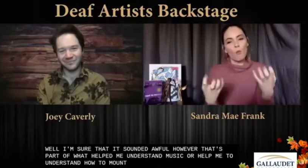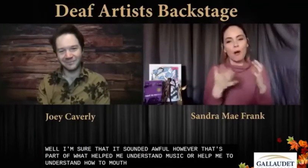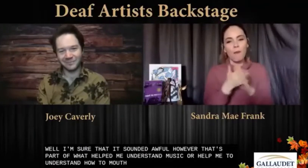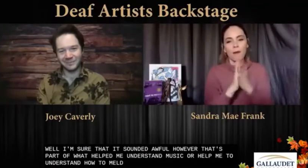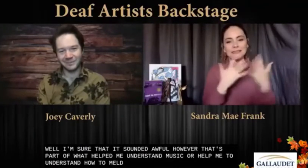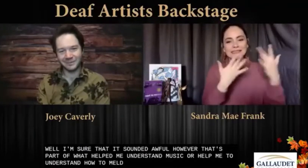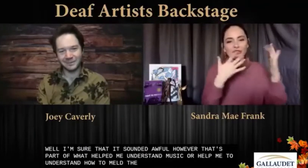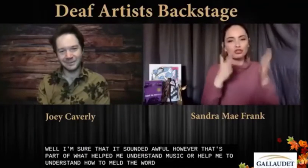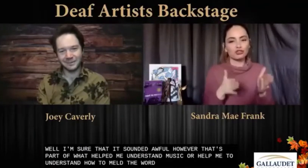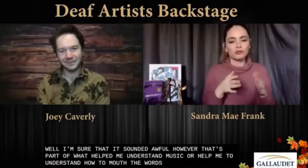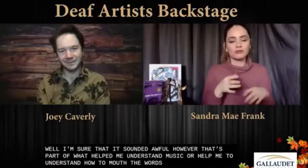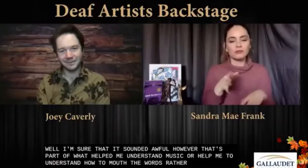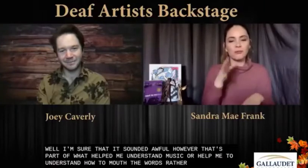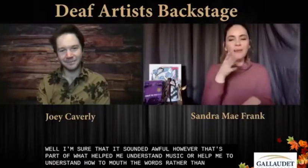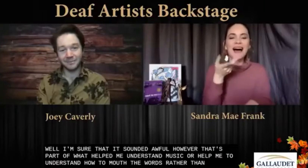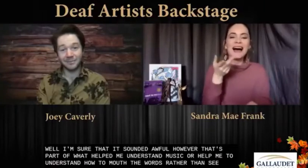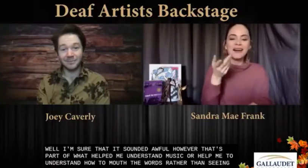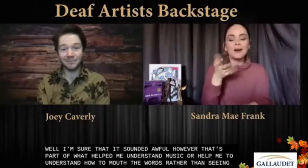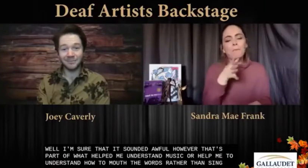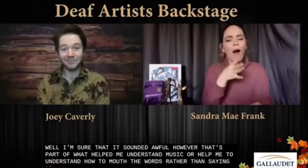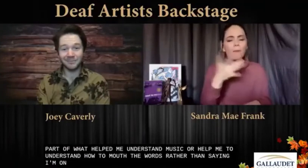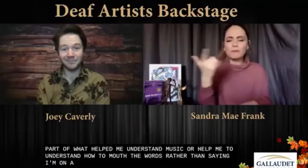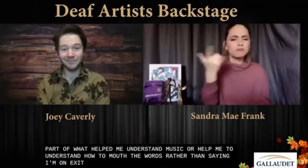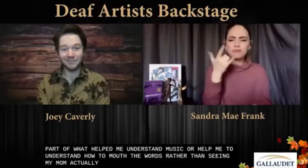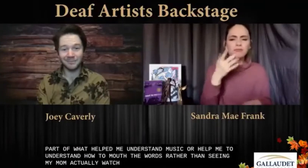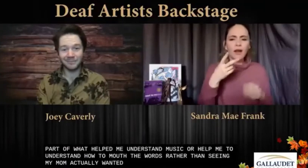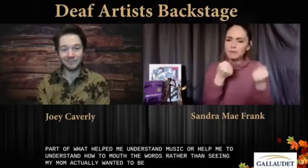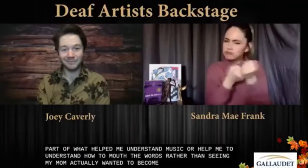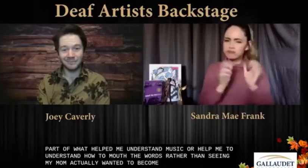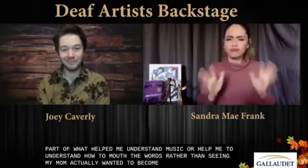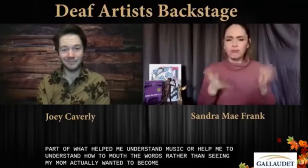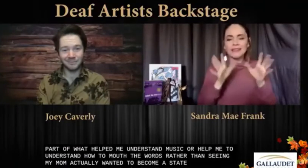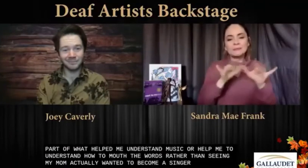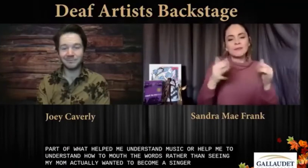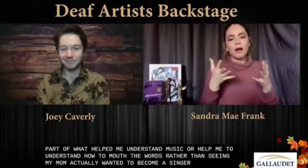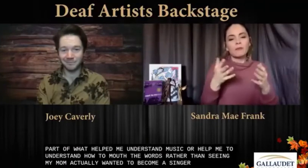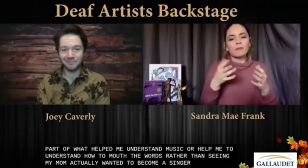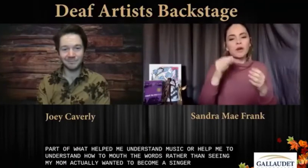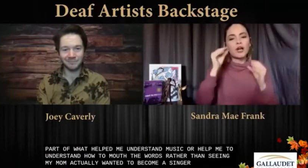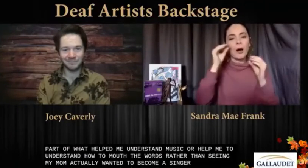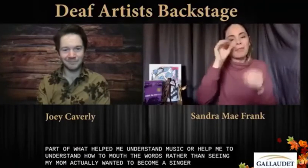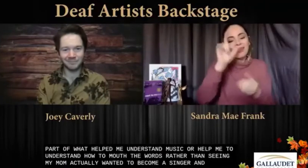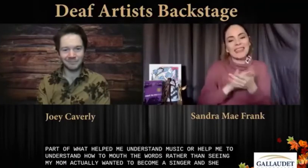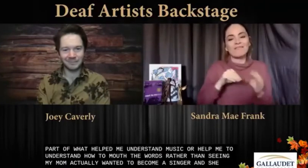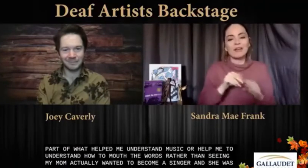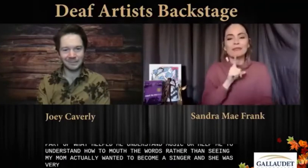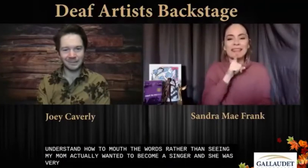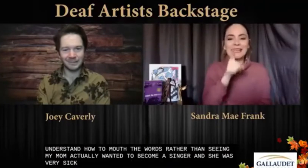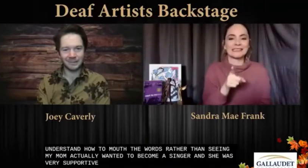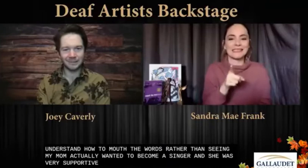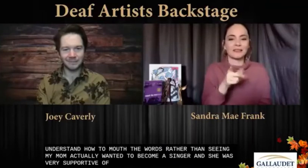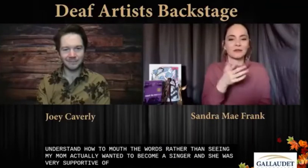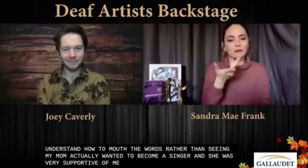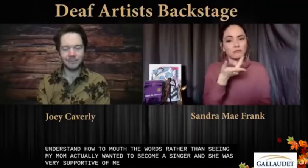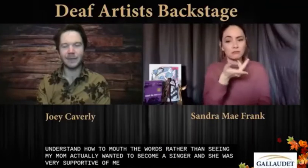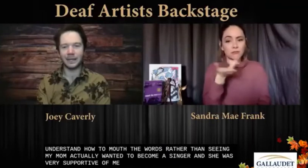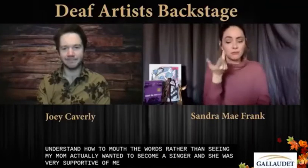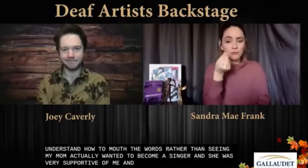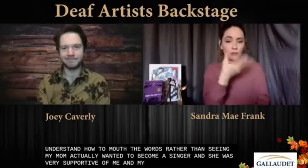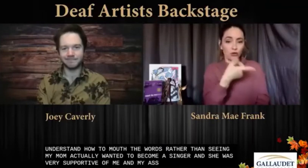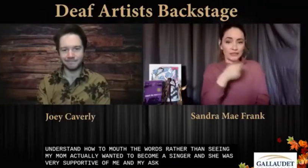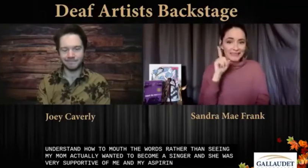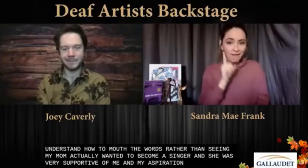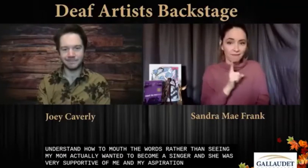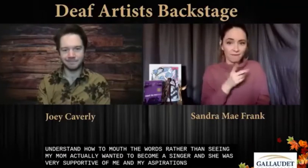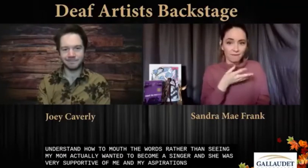the words rather than sing my mom actually wanted to become a singer and she was very supportive of me and my